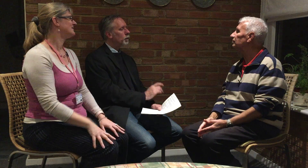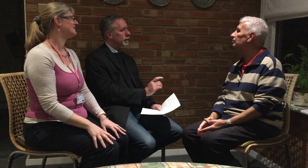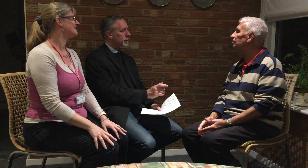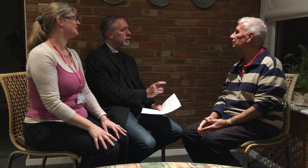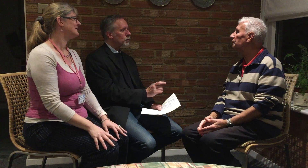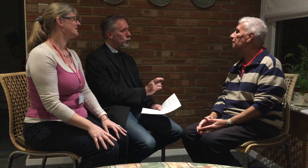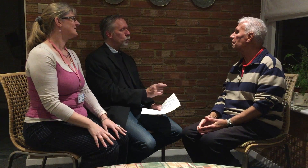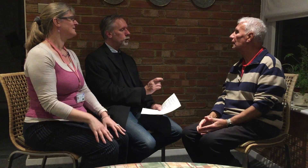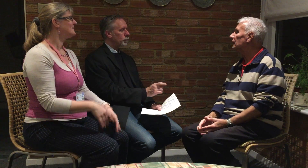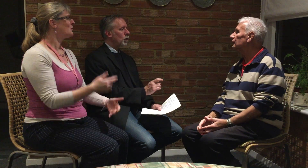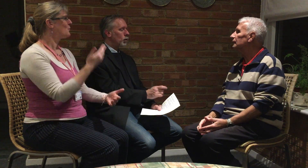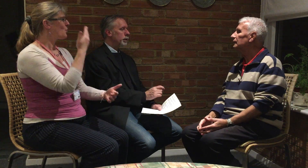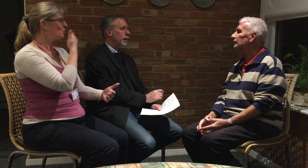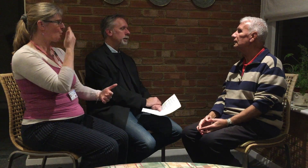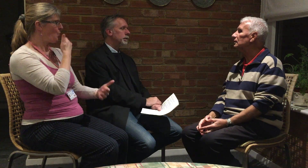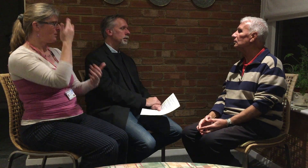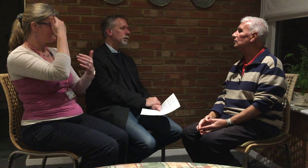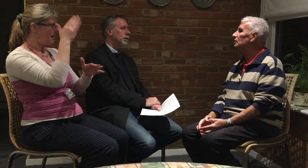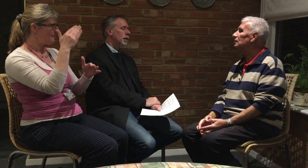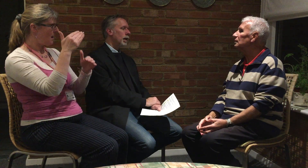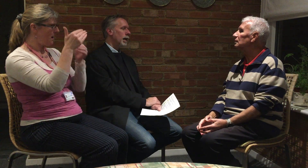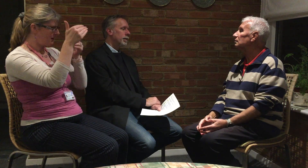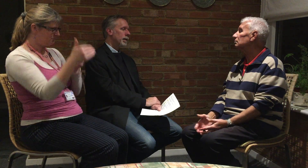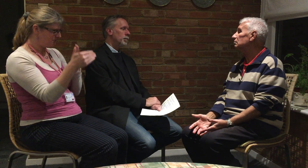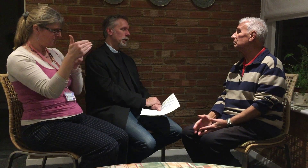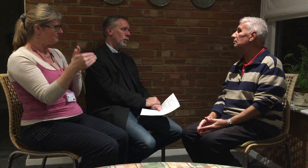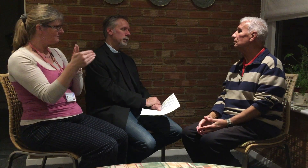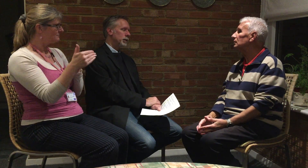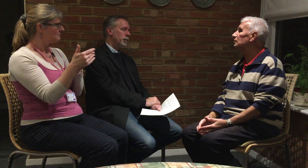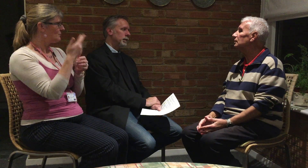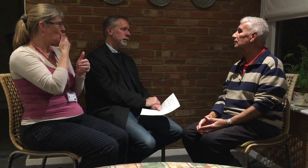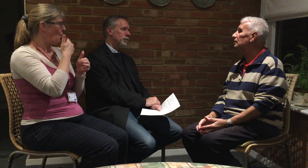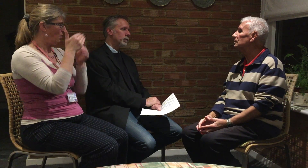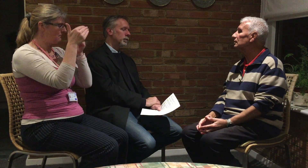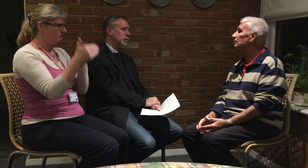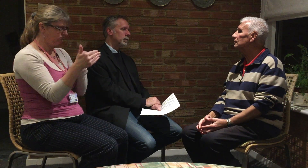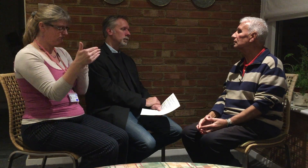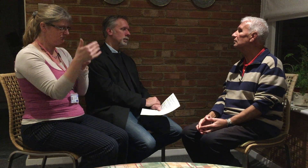It's in the school summer holidays, and they can be quite expensive.